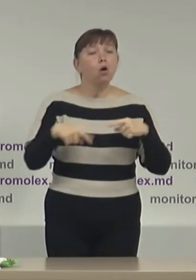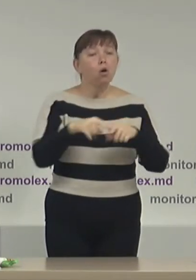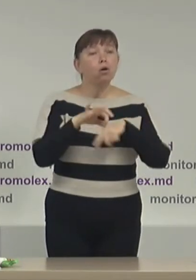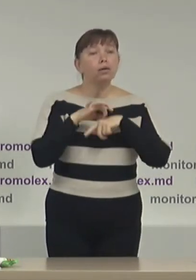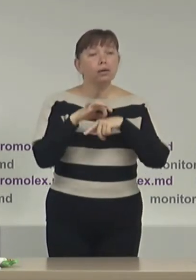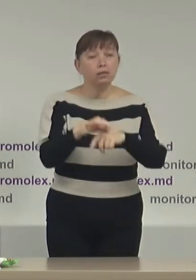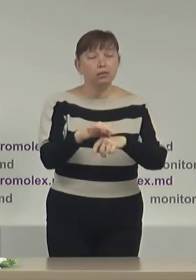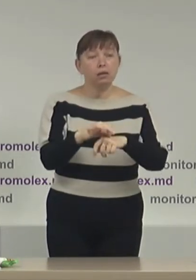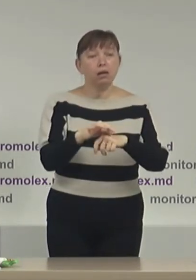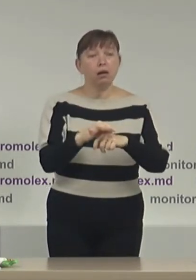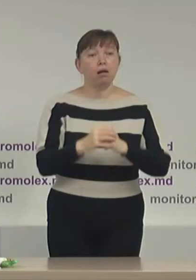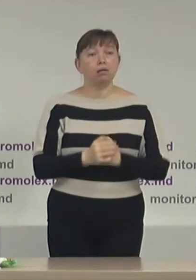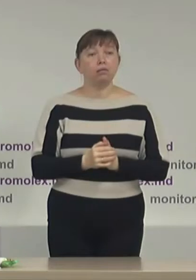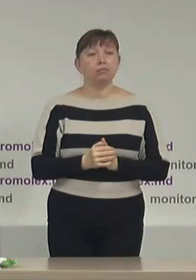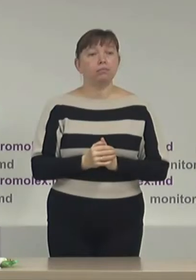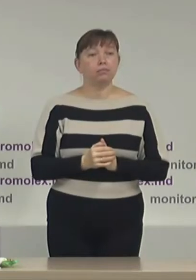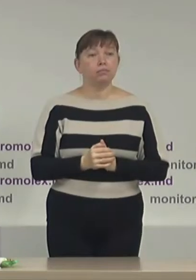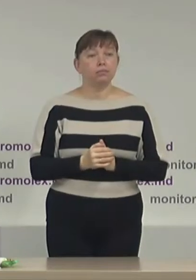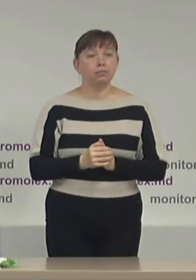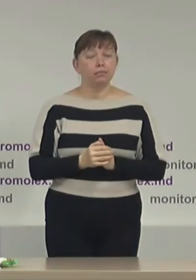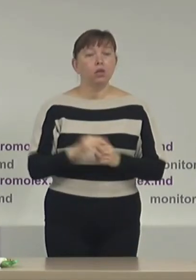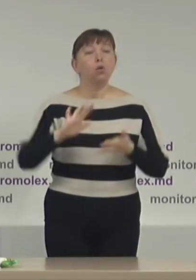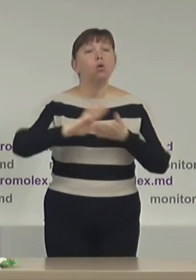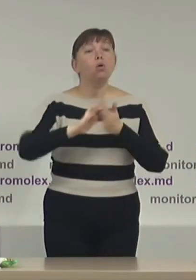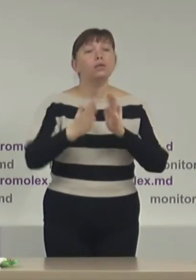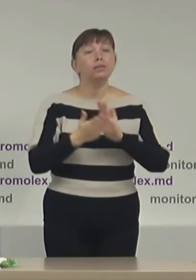to the organization,